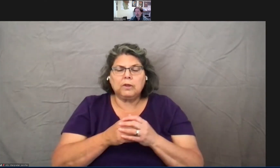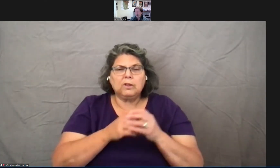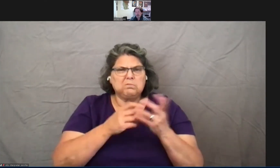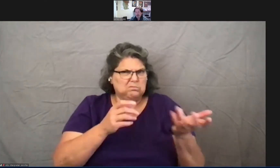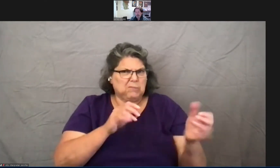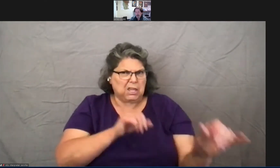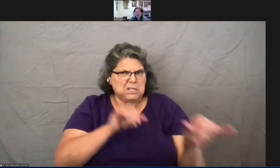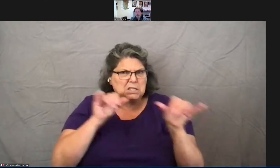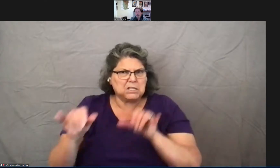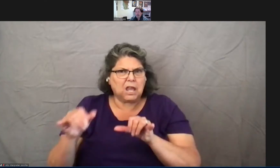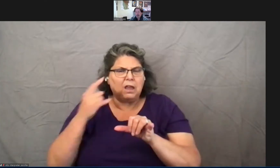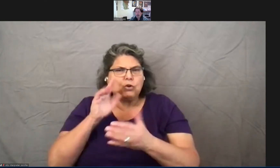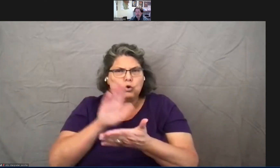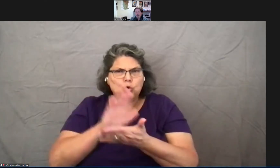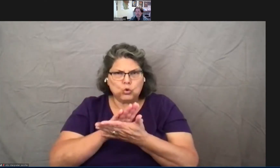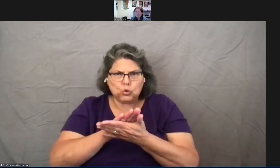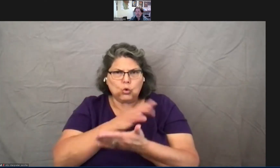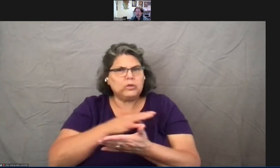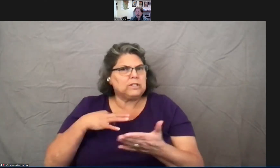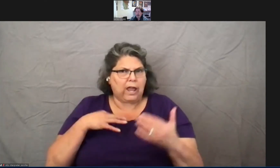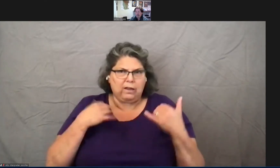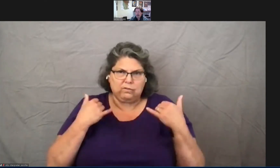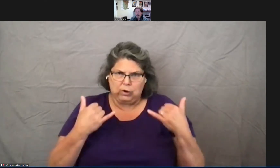for school staff at this point.